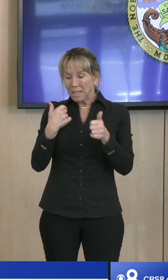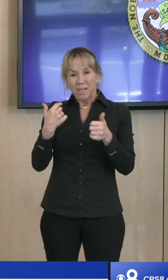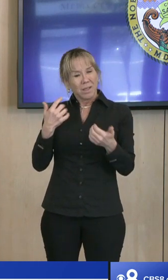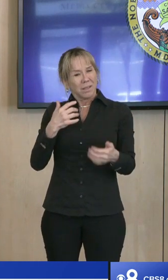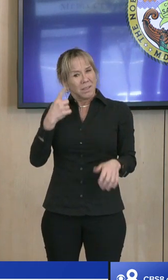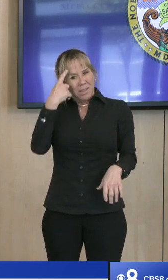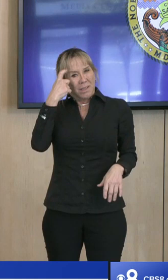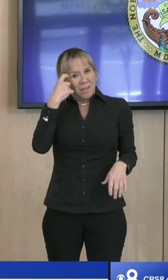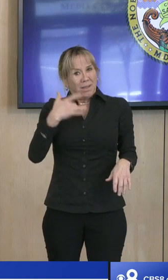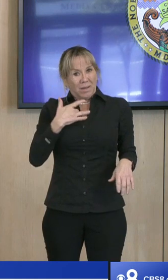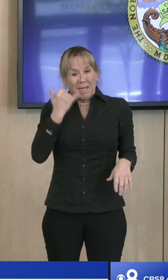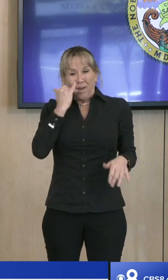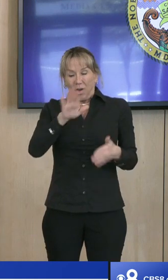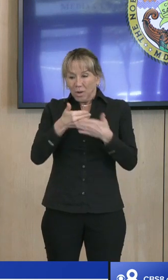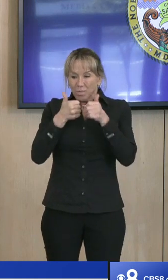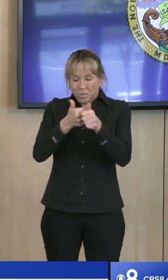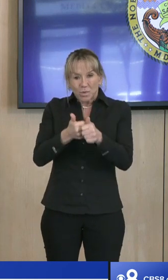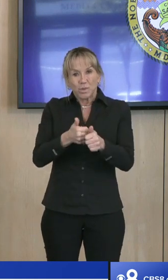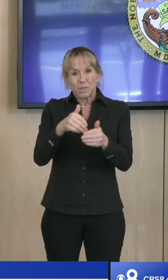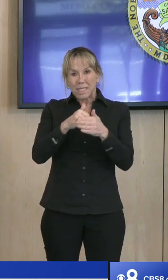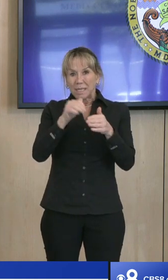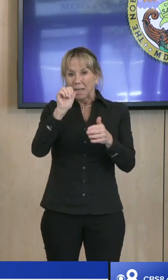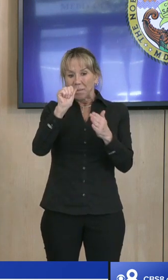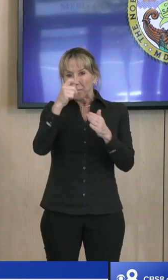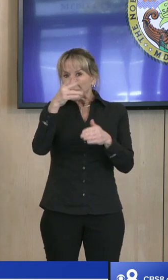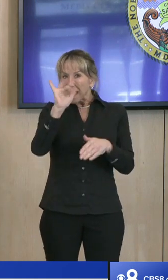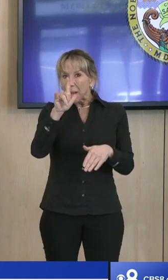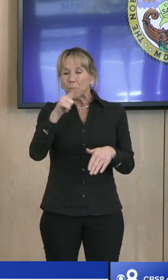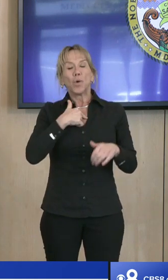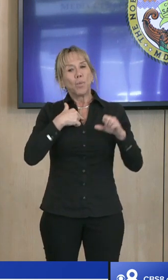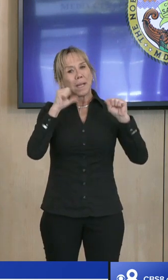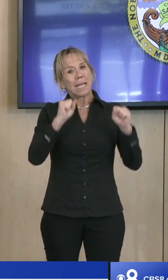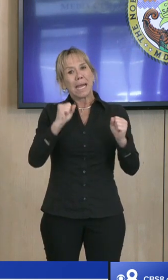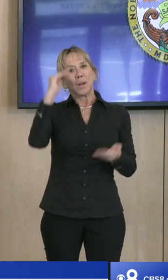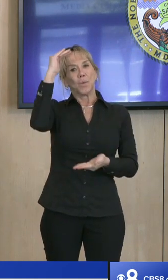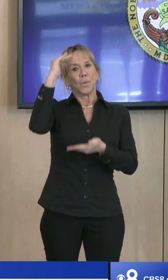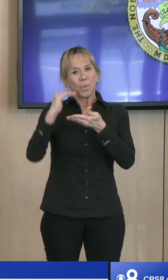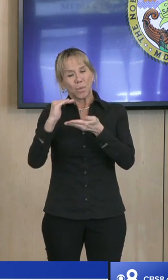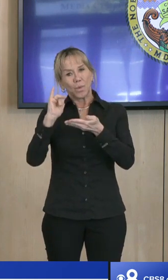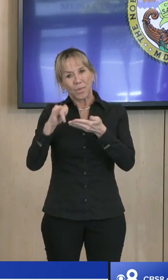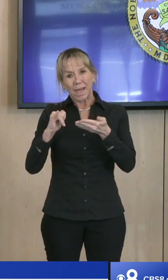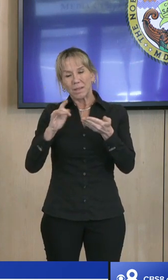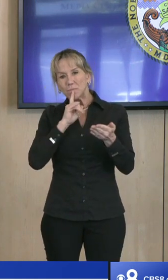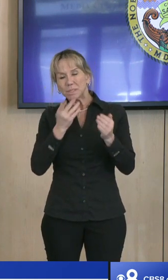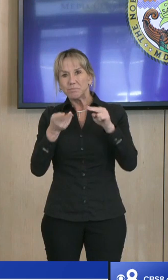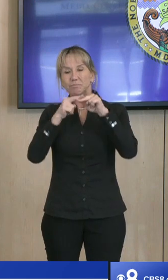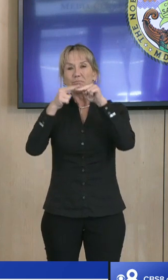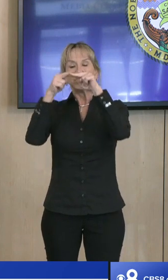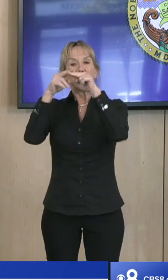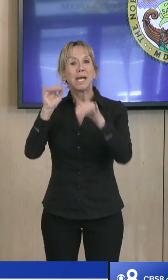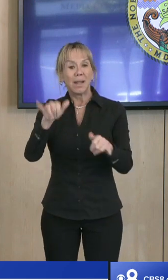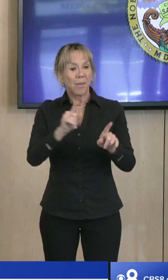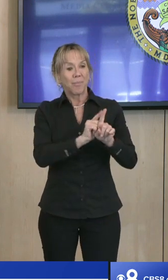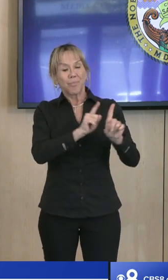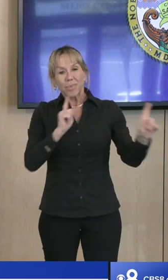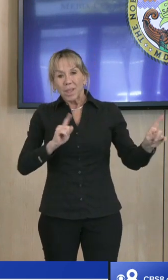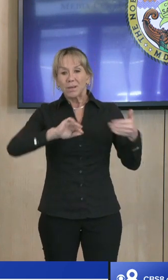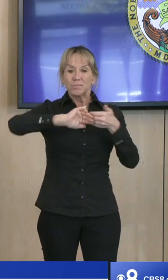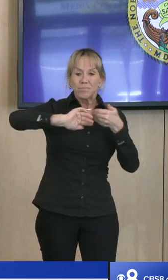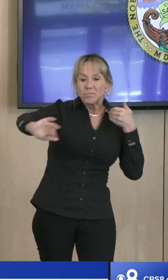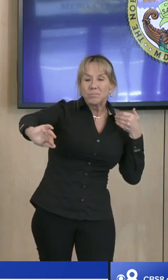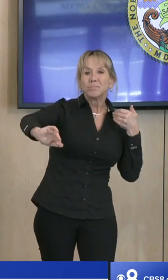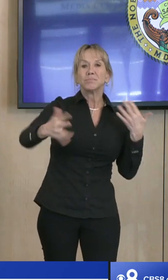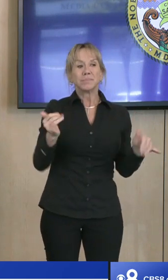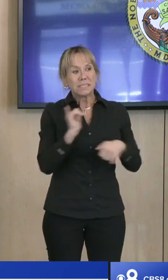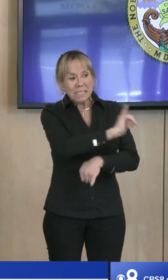flatten the curve. We also know our early and aggressive actions on physical distancing, on mass gatherings, on stay